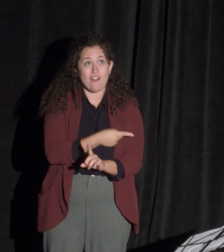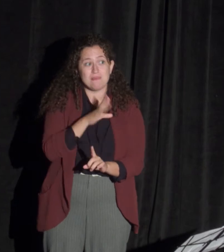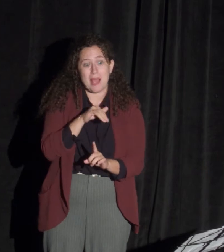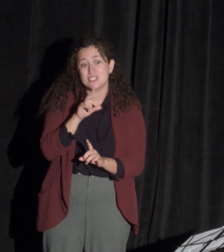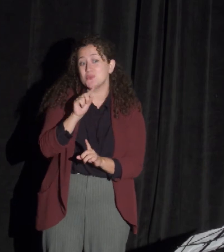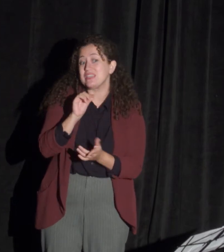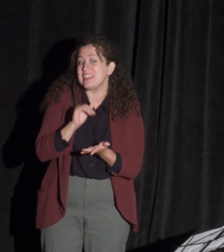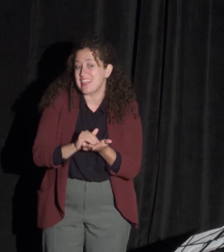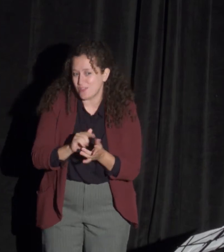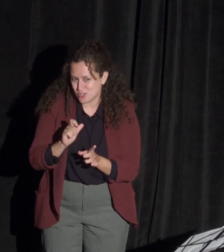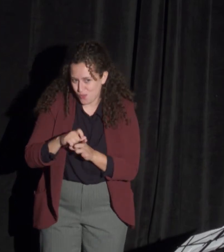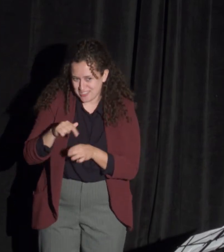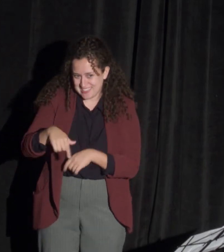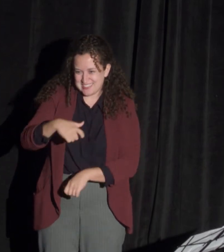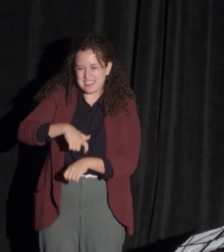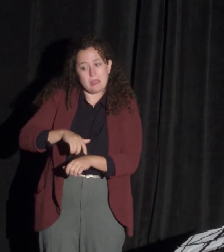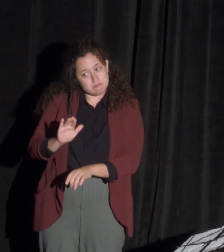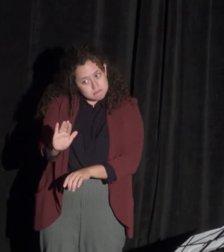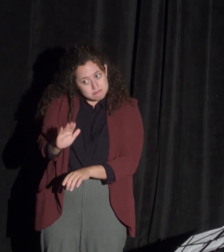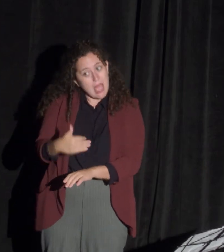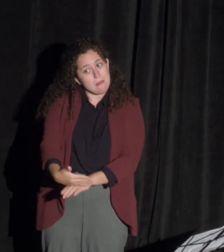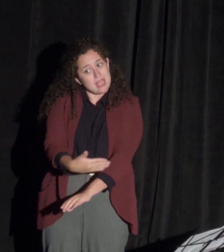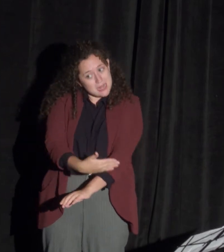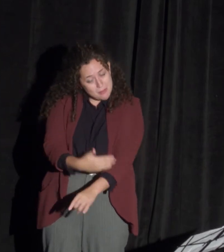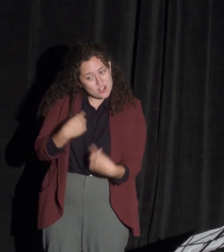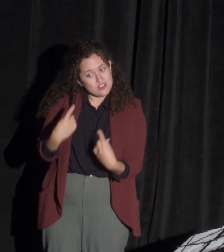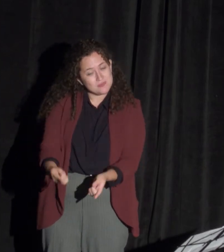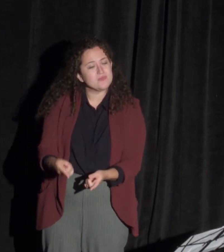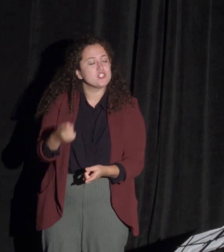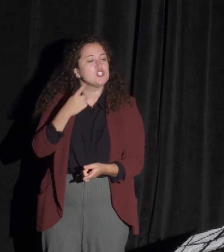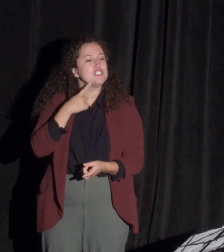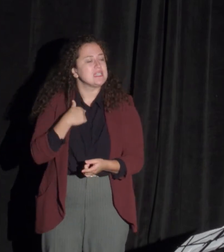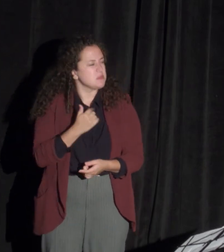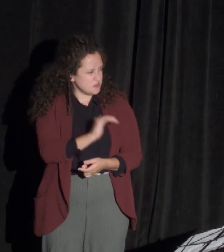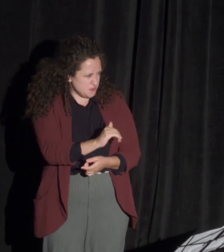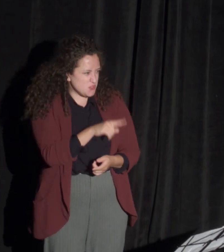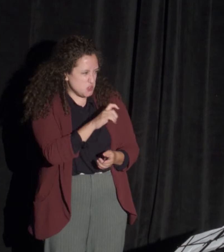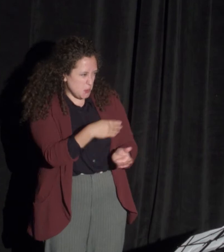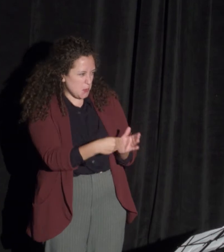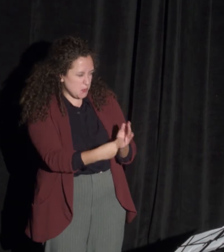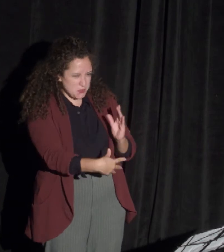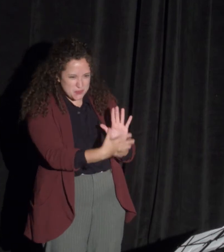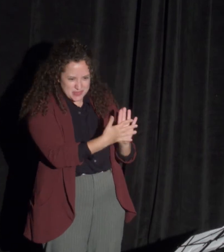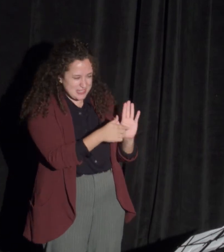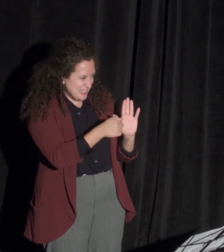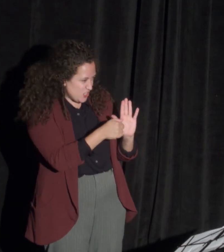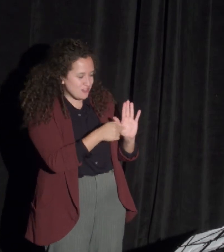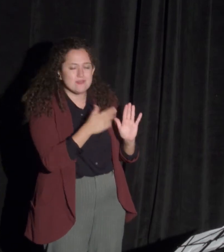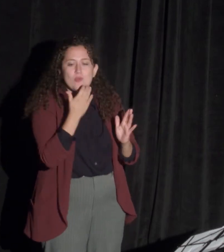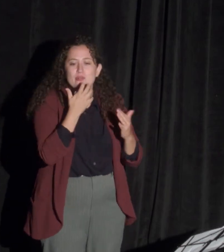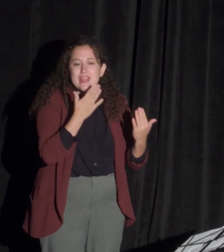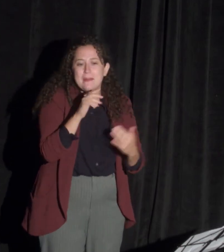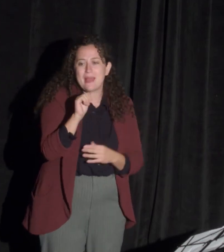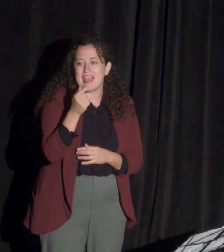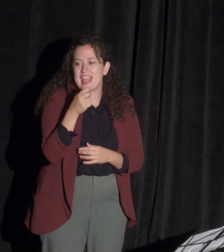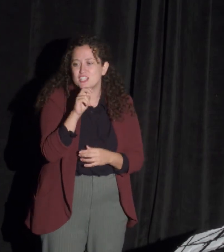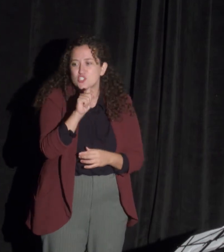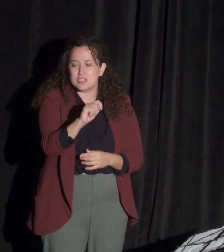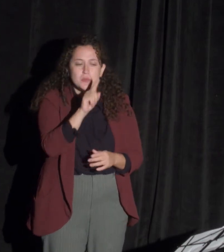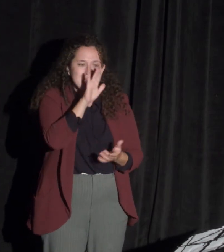better. And she trusts me to find where they ought to go. I want to thank my agent, Dong Won Song, who believes in this strange, intense project of these